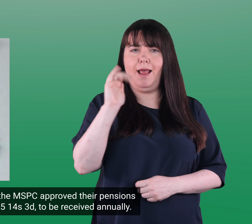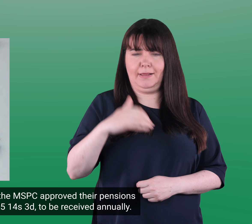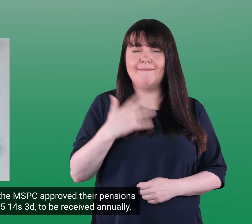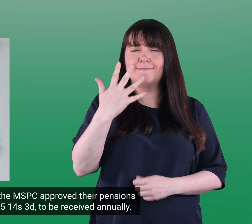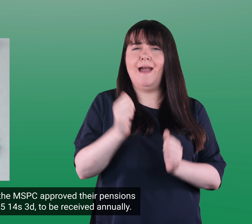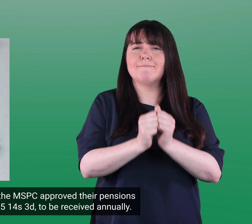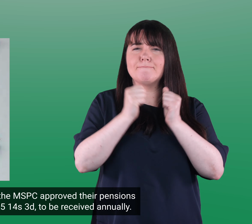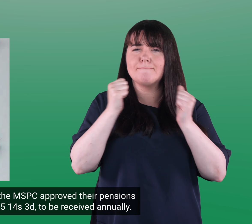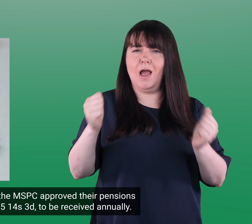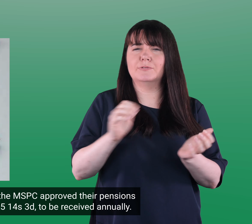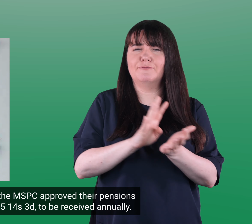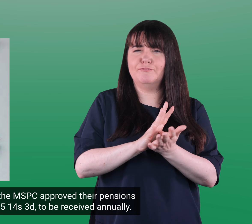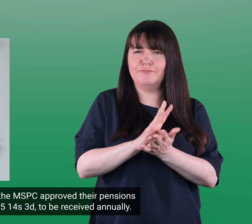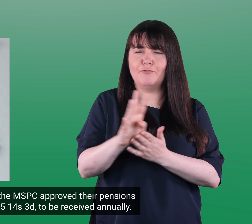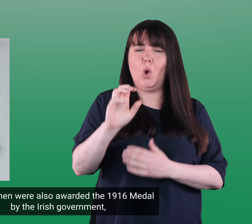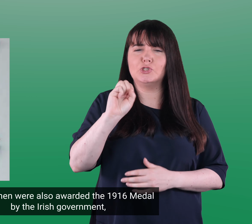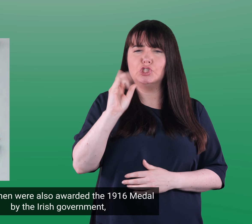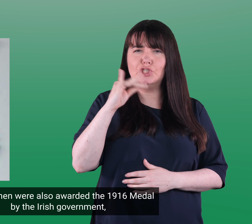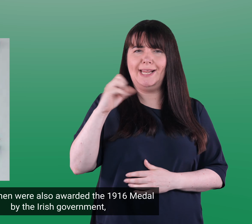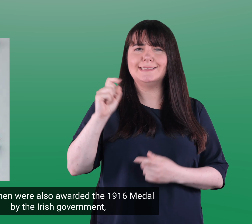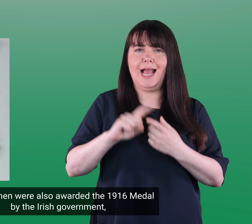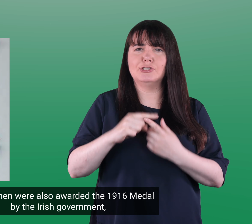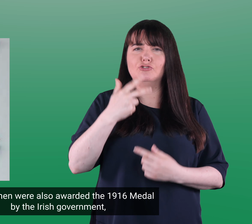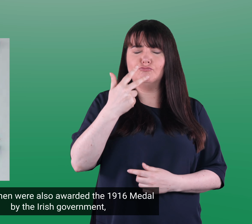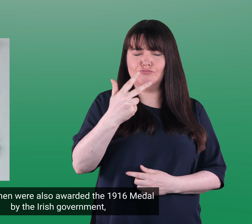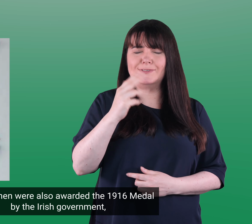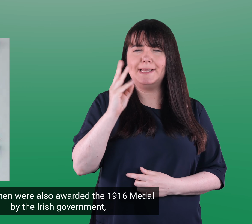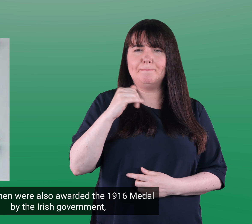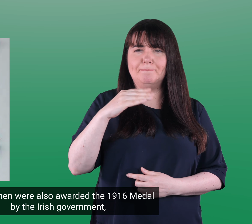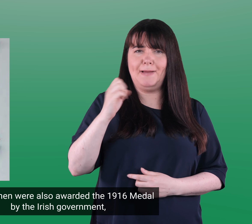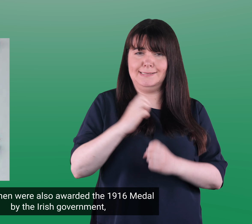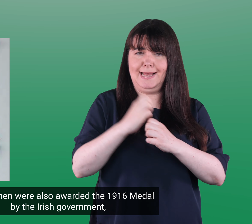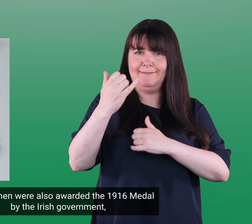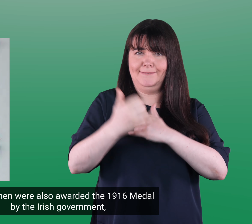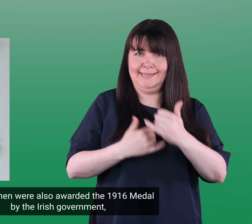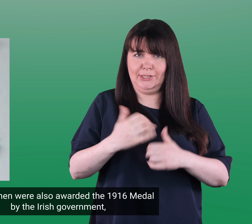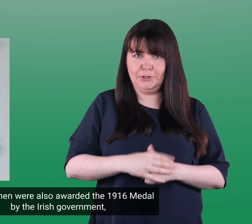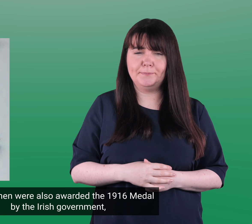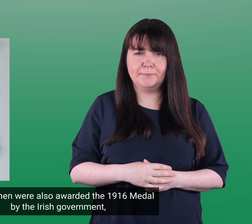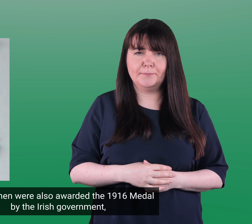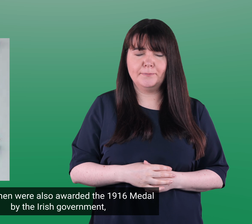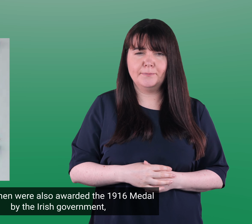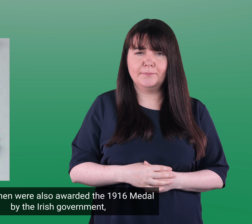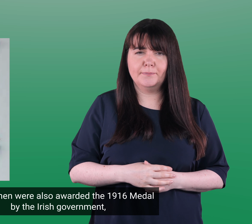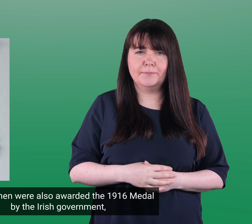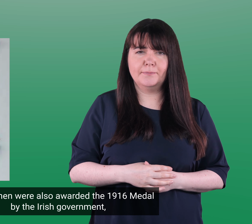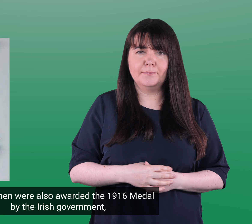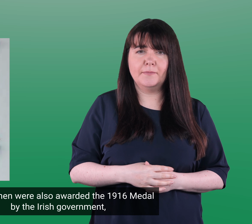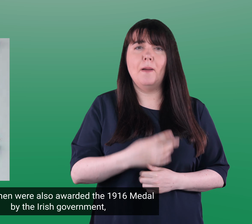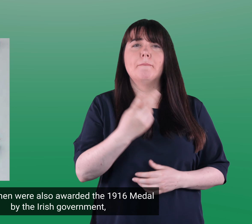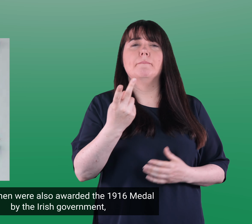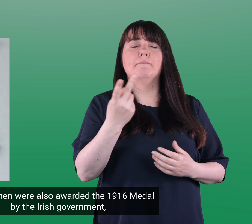annually. Both women were also awarded the 1916 medal by the Irish